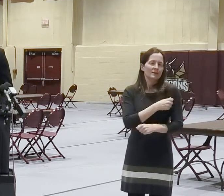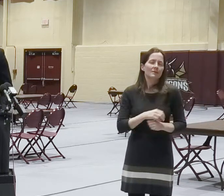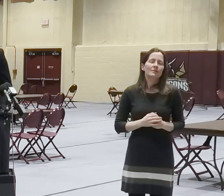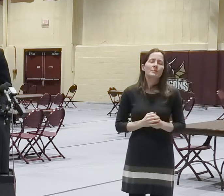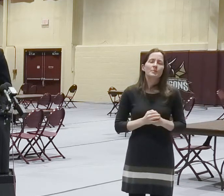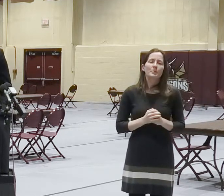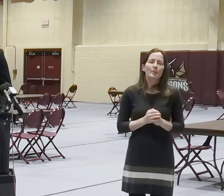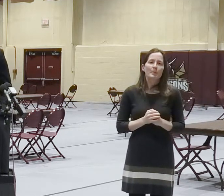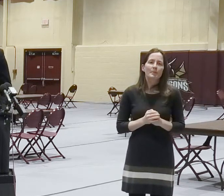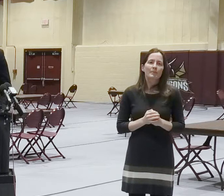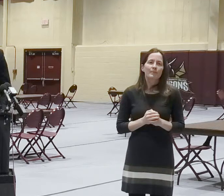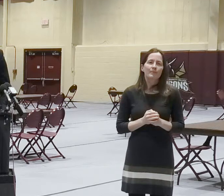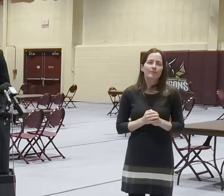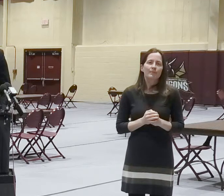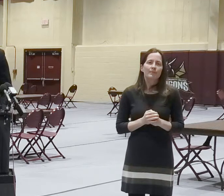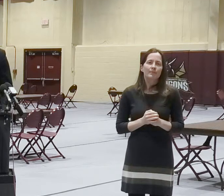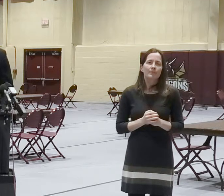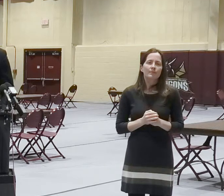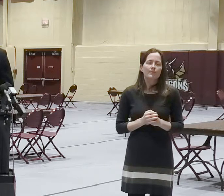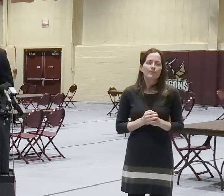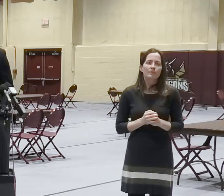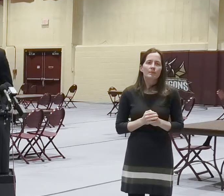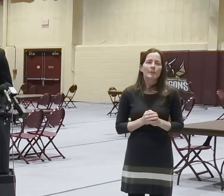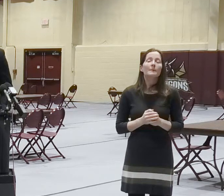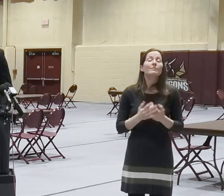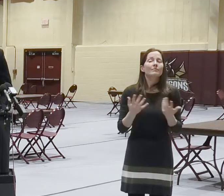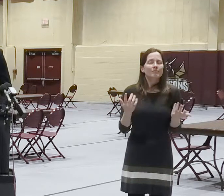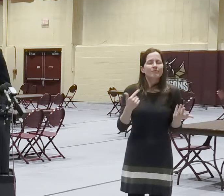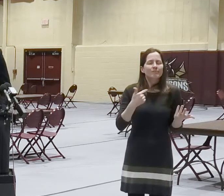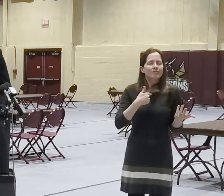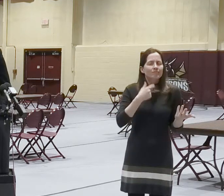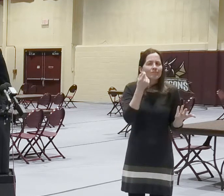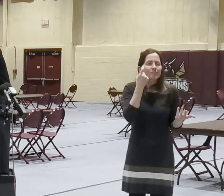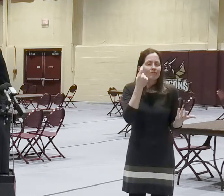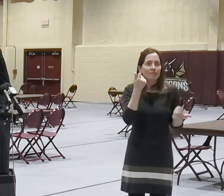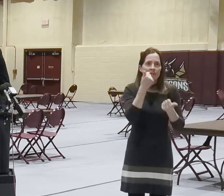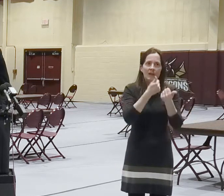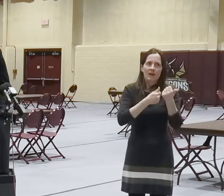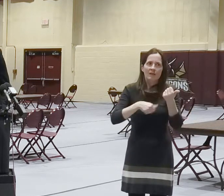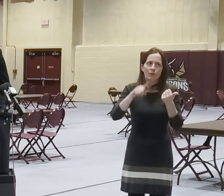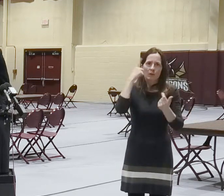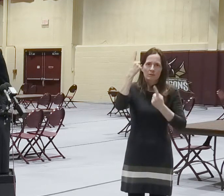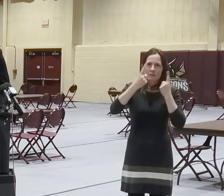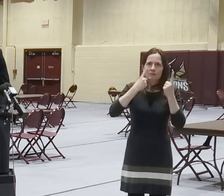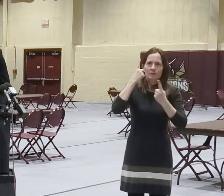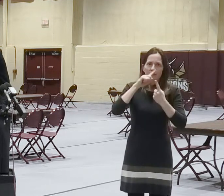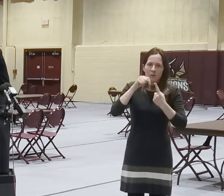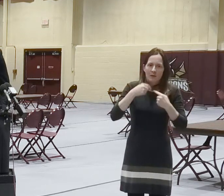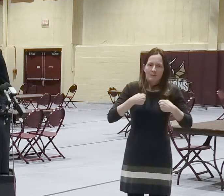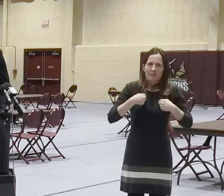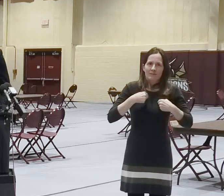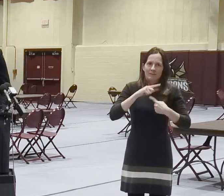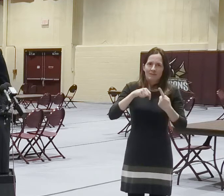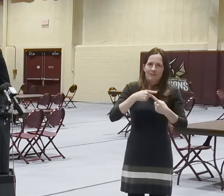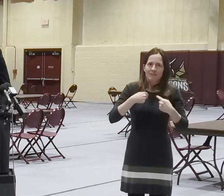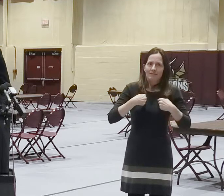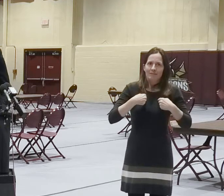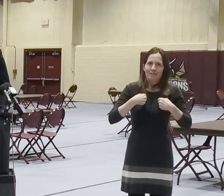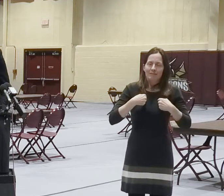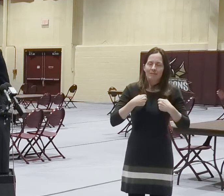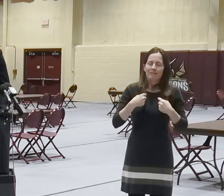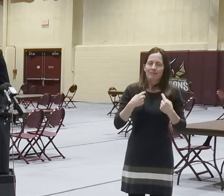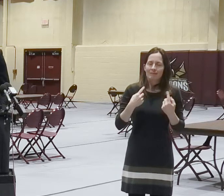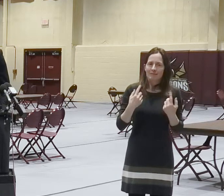I recognize the question on everyone's mind is, when will I be able to get